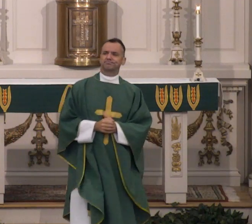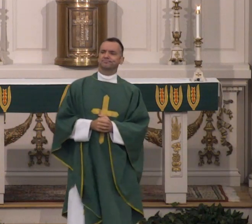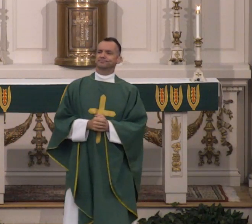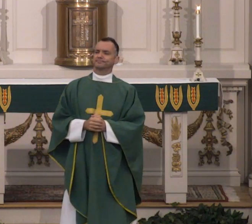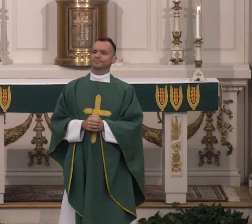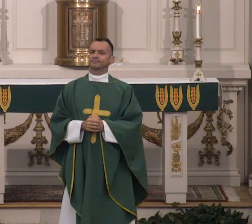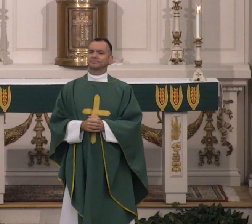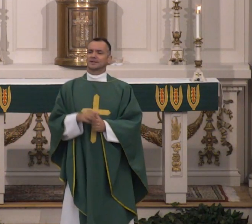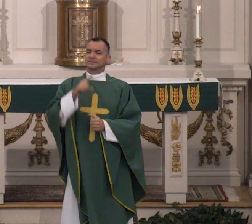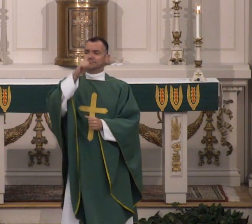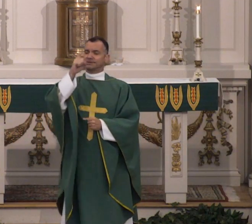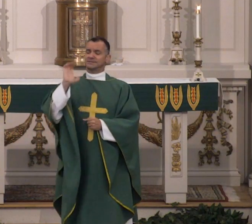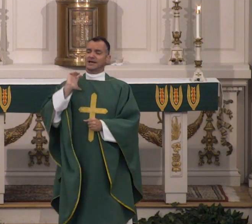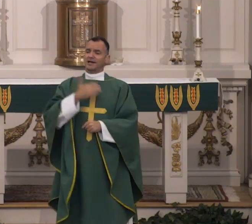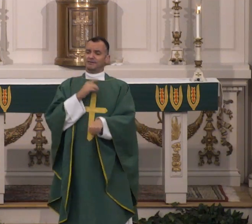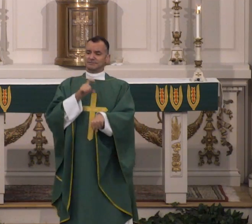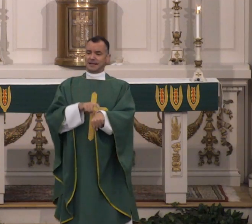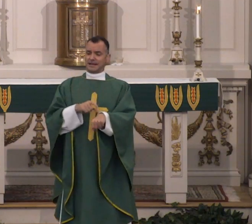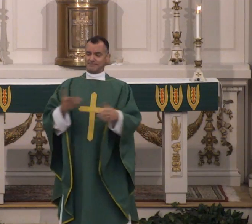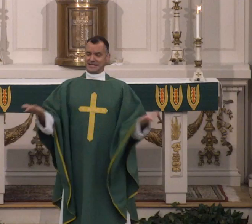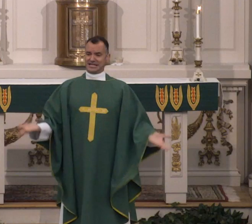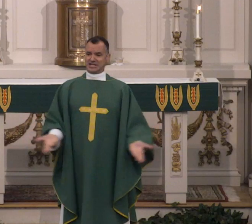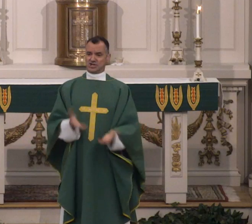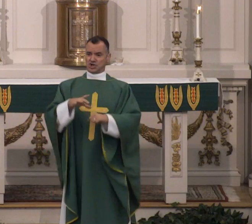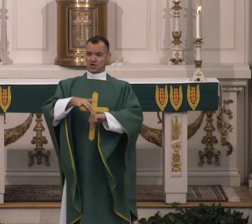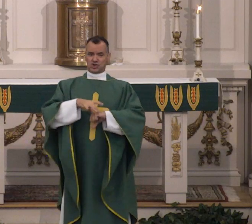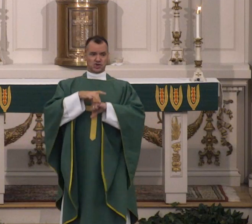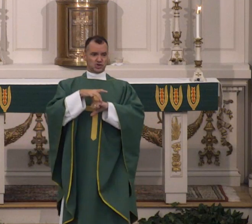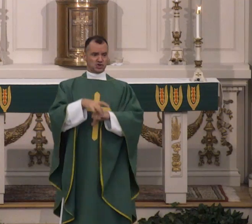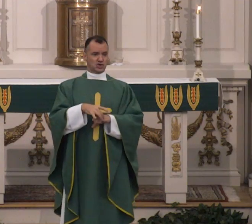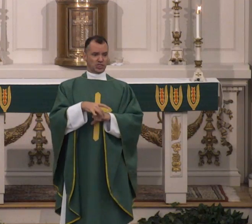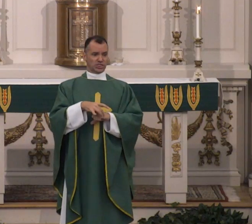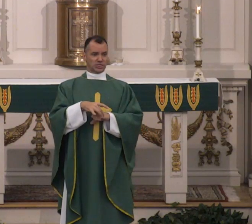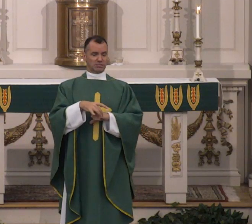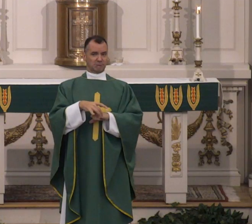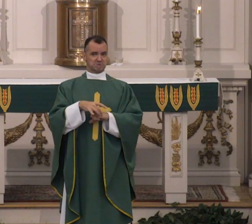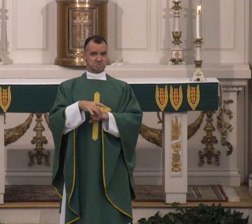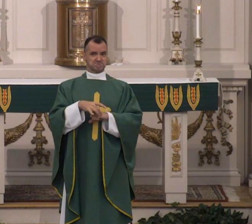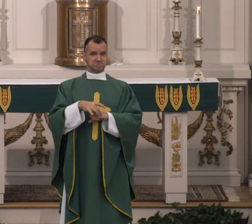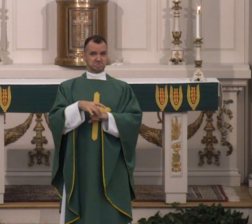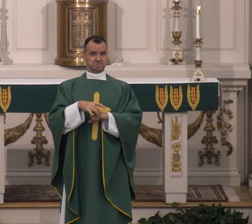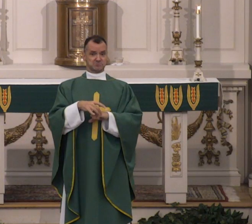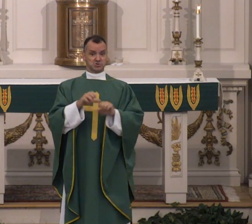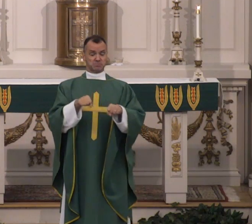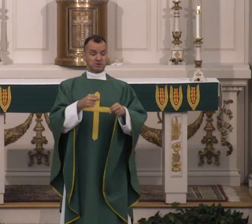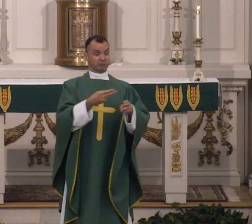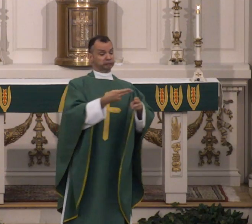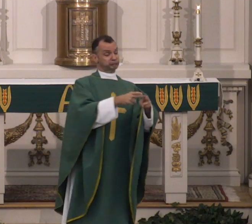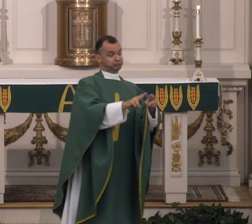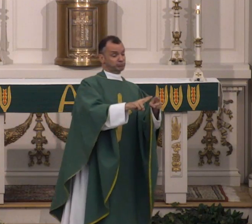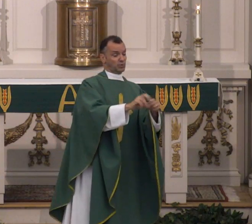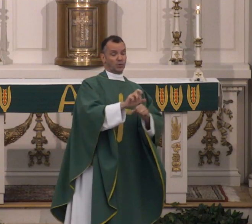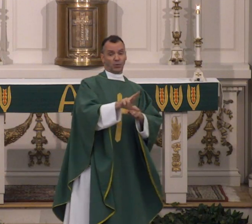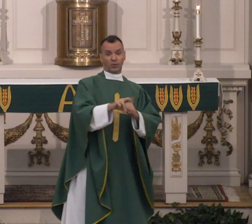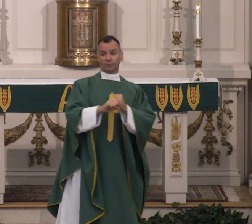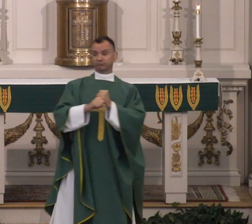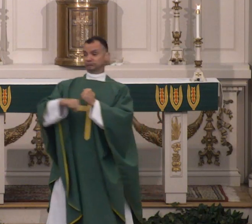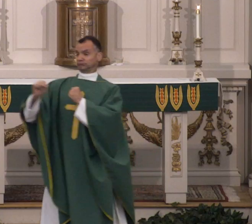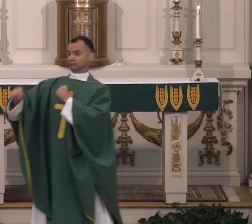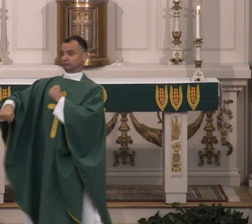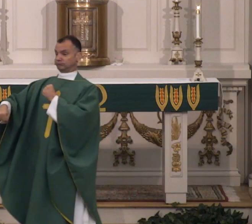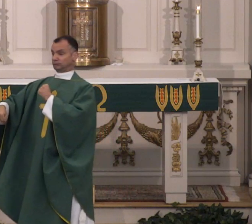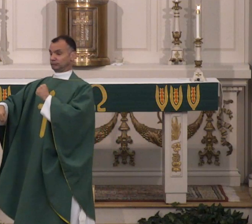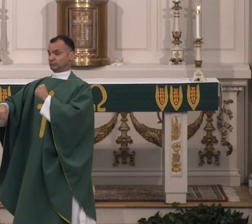It's important because our time here on earth It could be